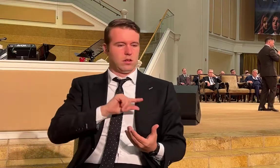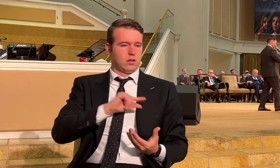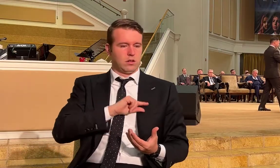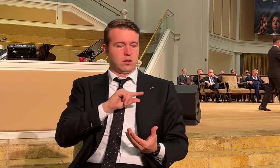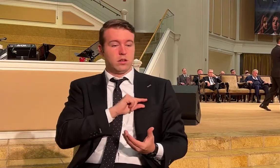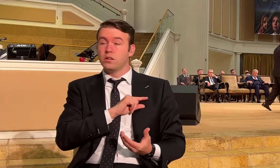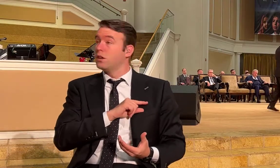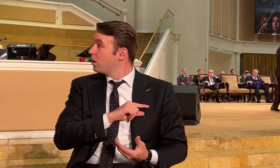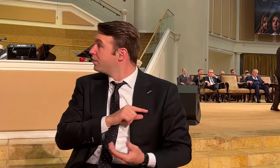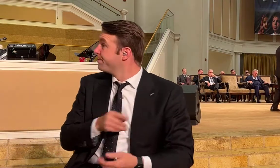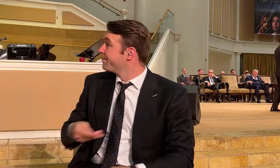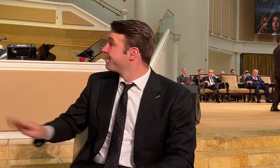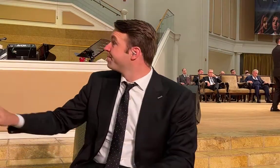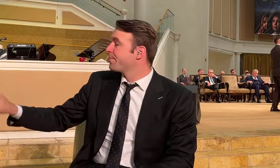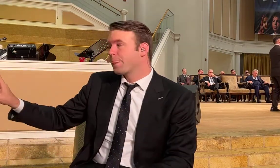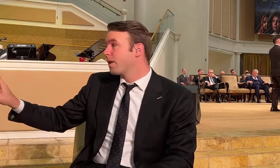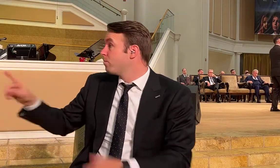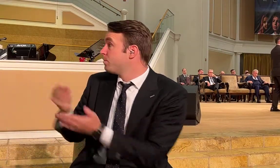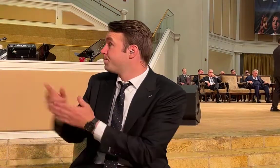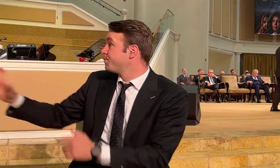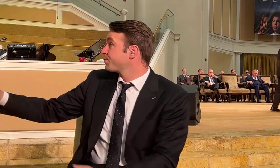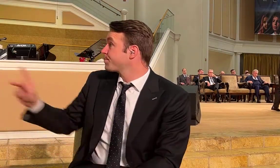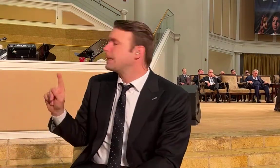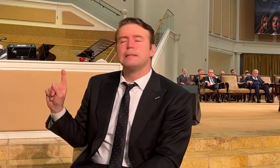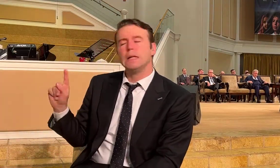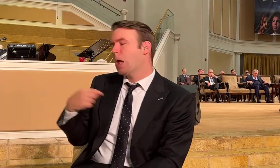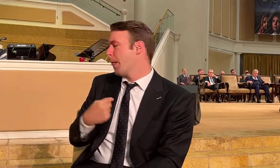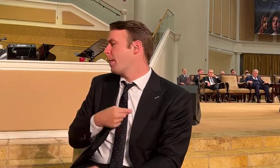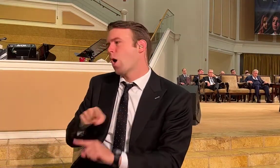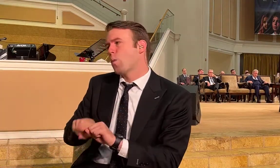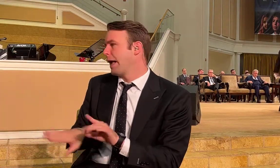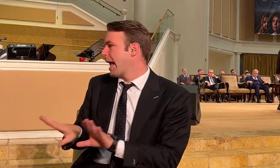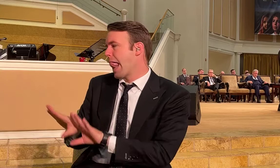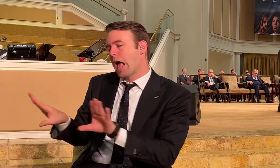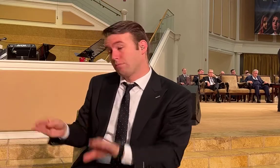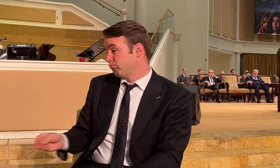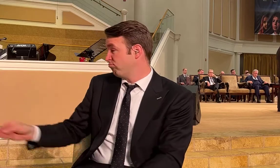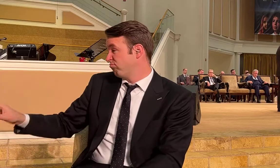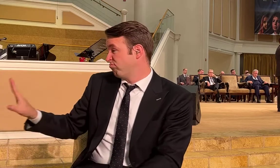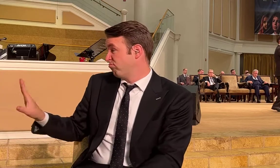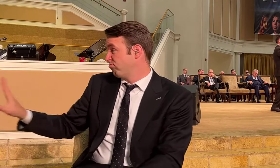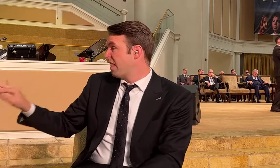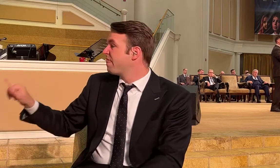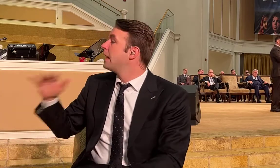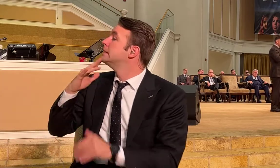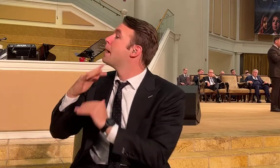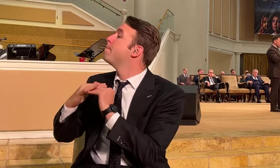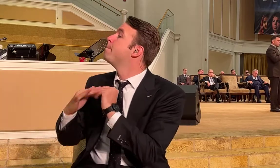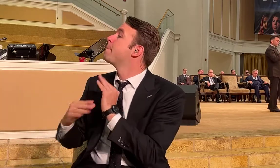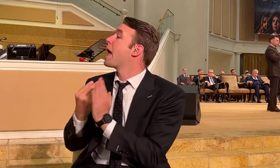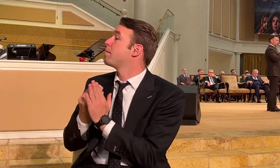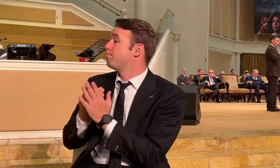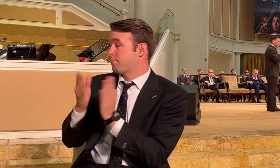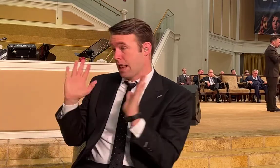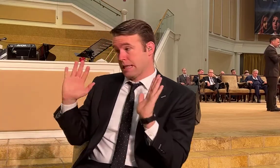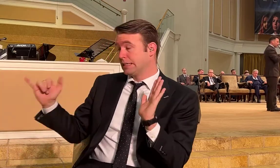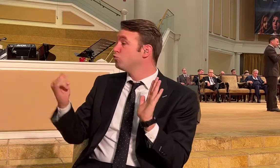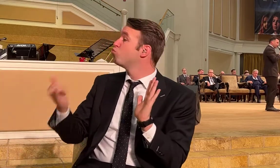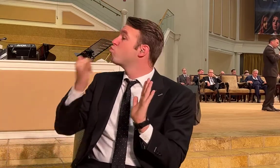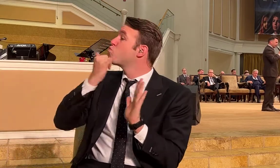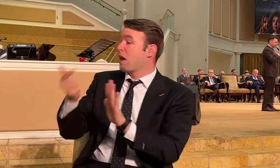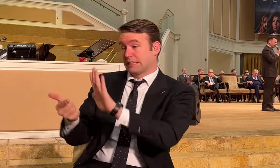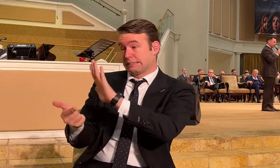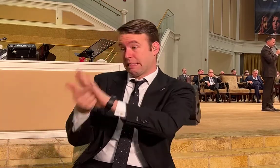Judas, we cannot receive that money back into our treasury because that is blood money. It is wrong, it